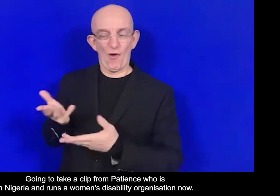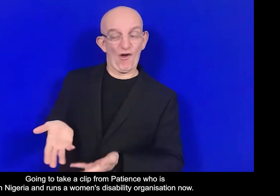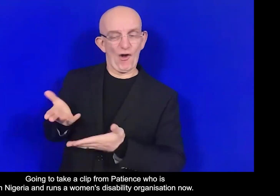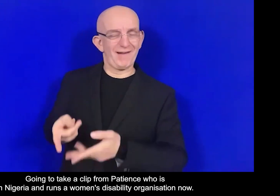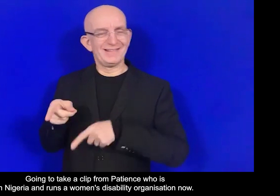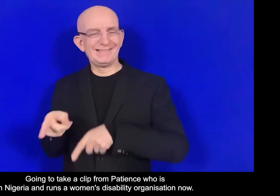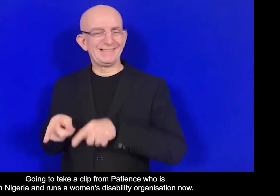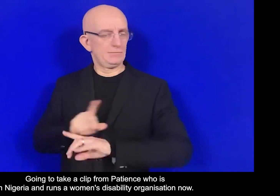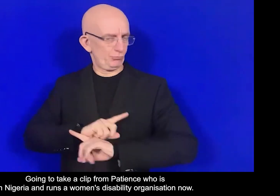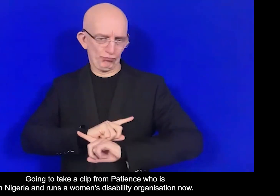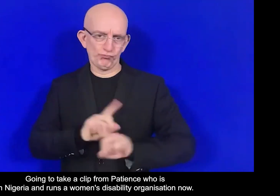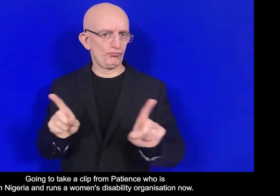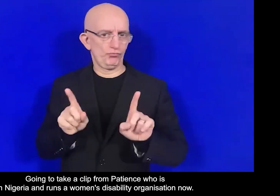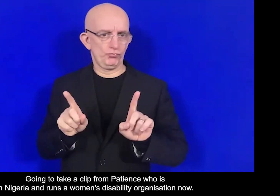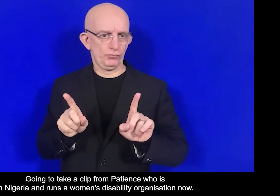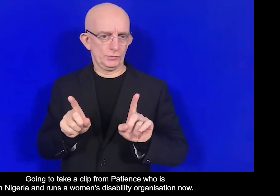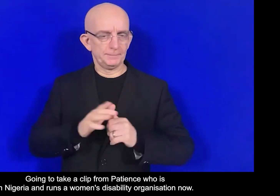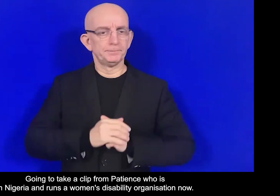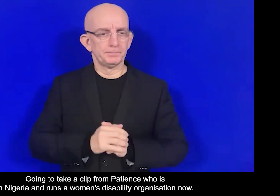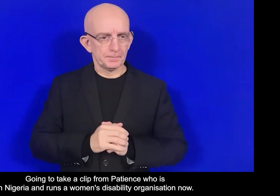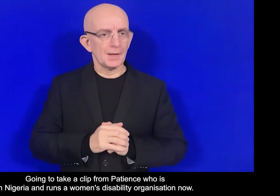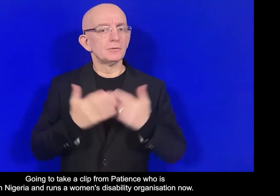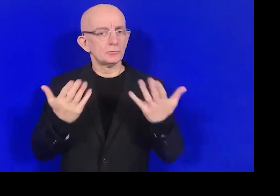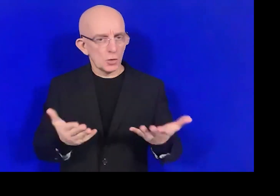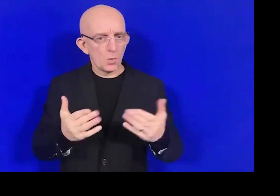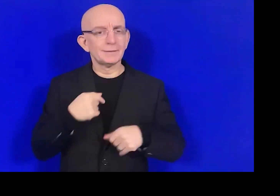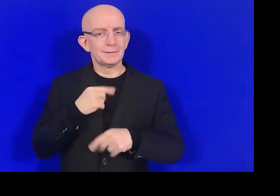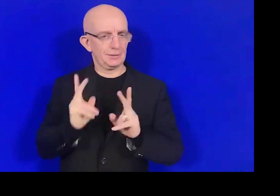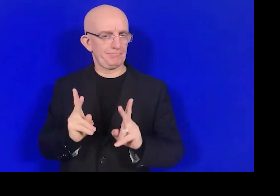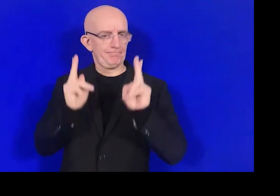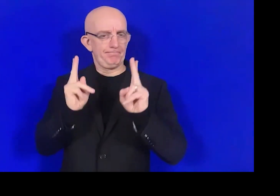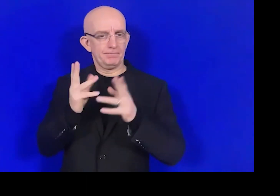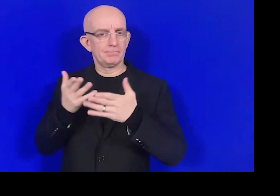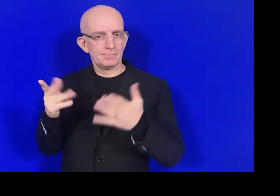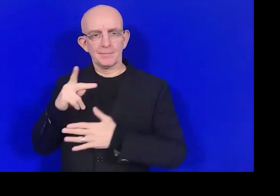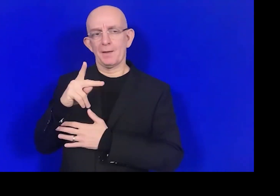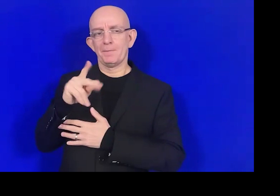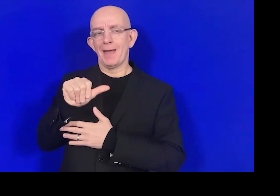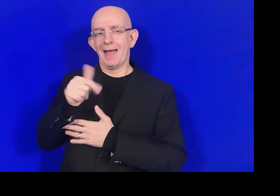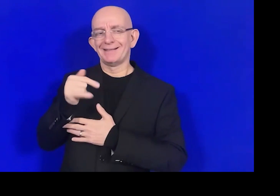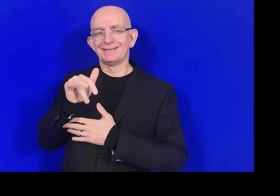who's in Nigeria and runs a women's disability organization now.